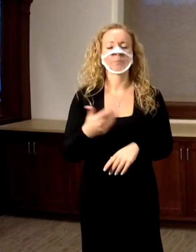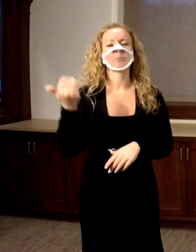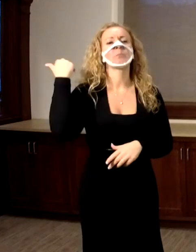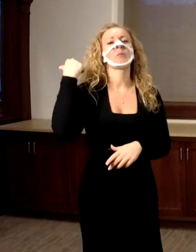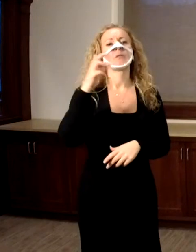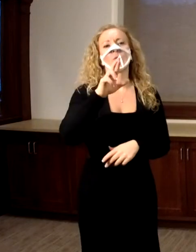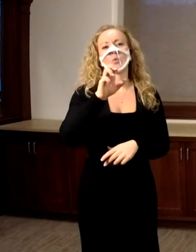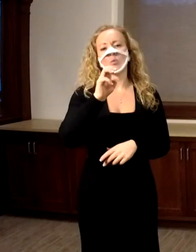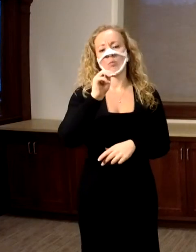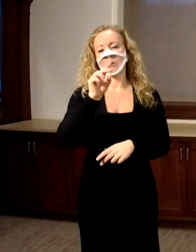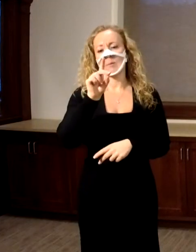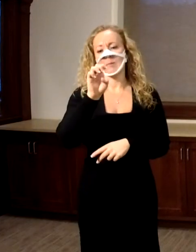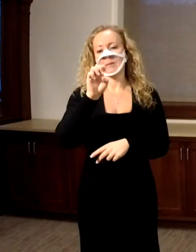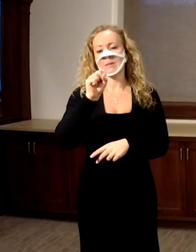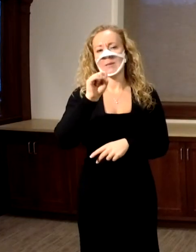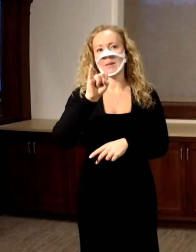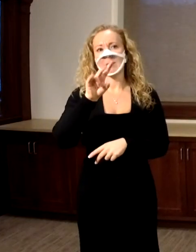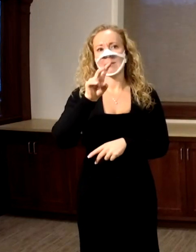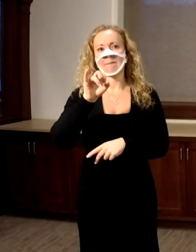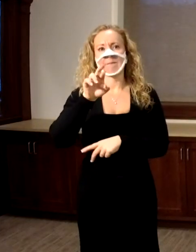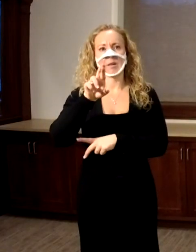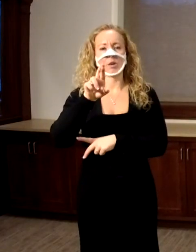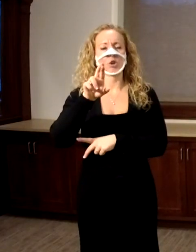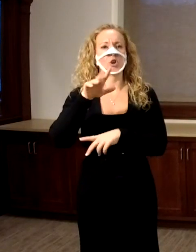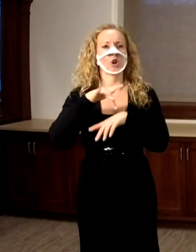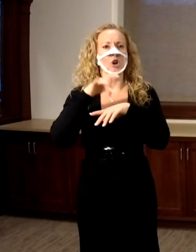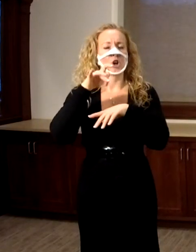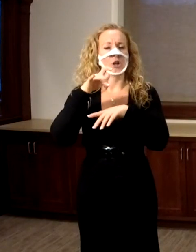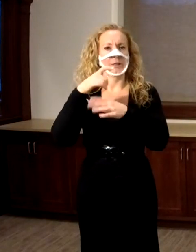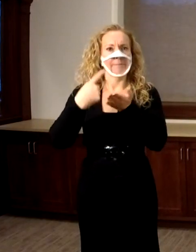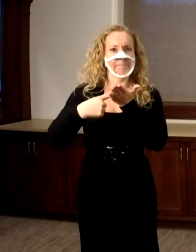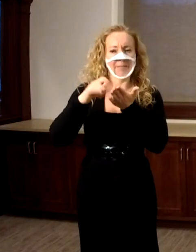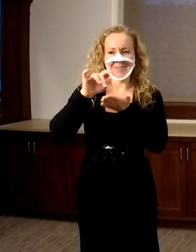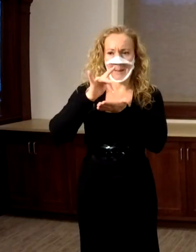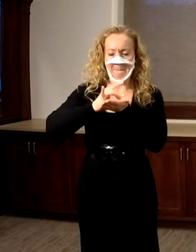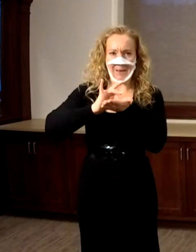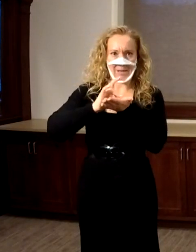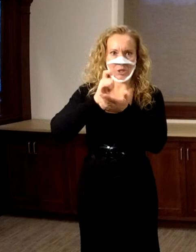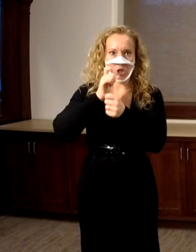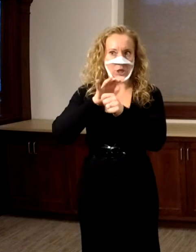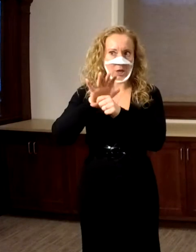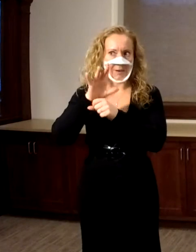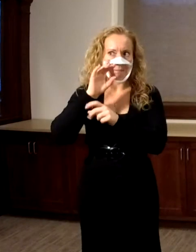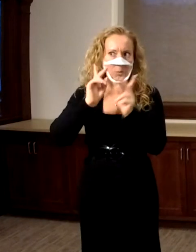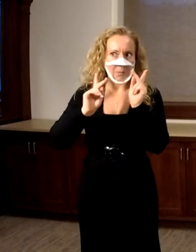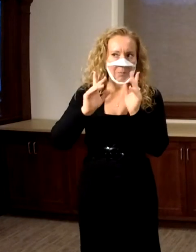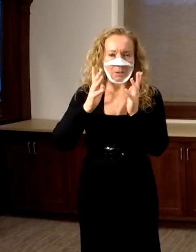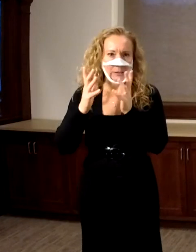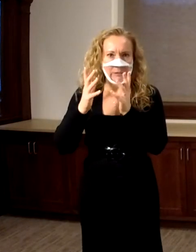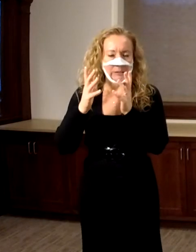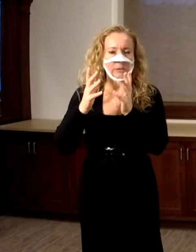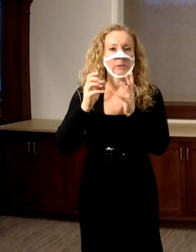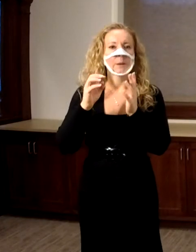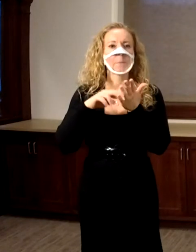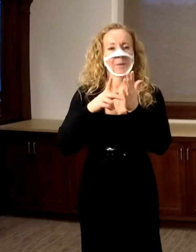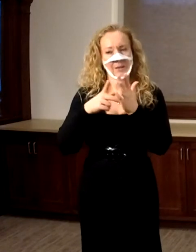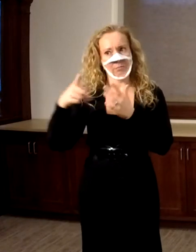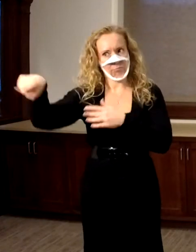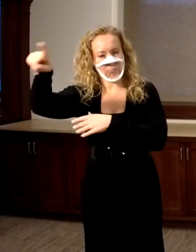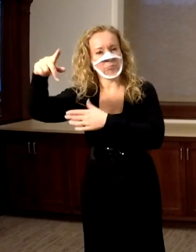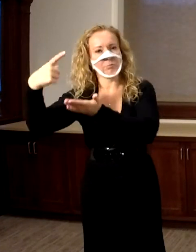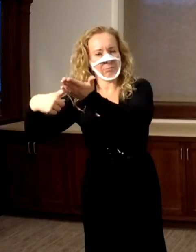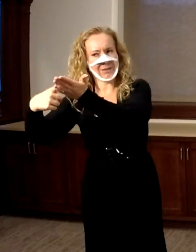was very early on and limited supply, there were discussions about how to appropriately use remdesivir within our community